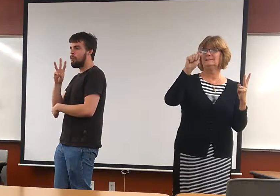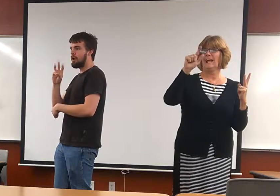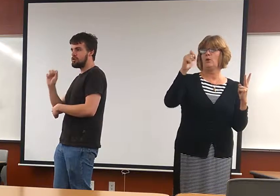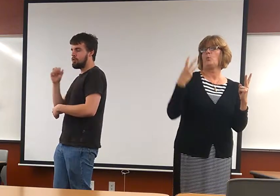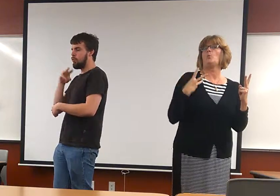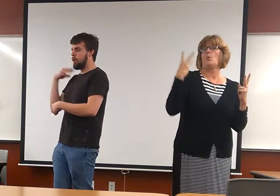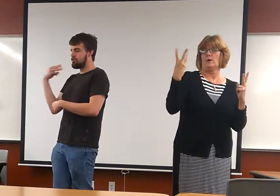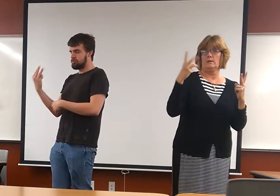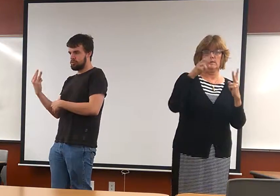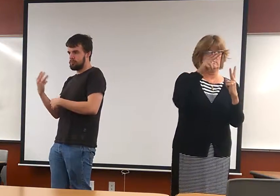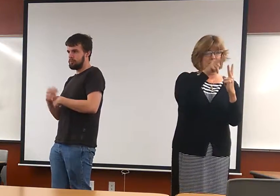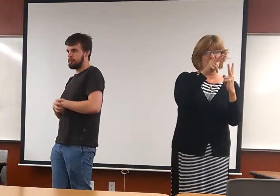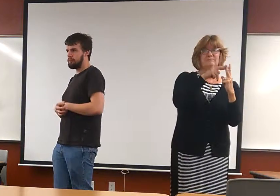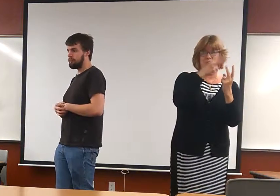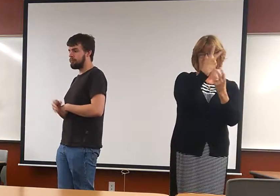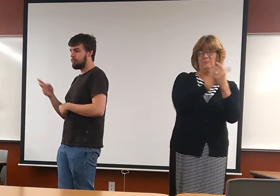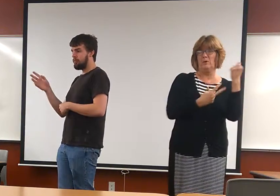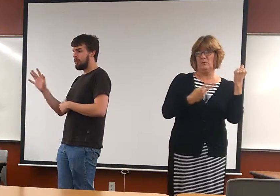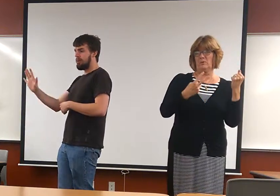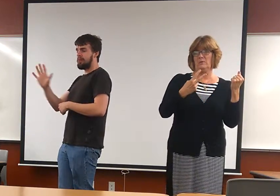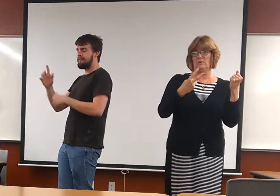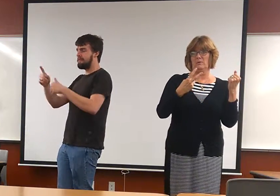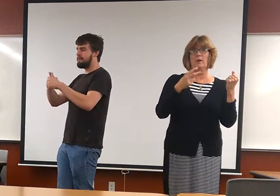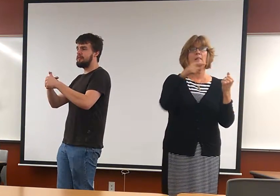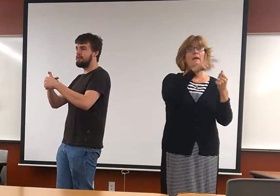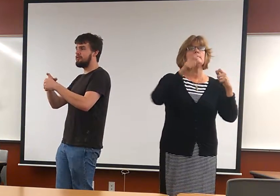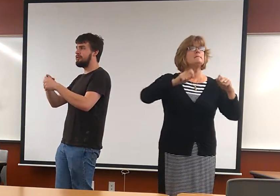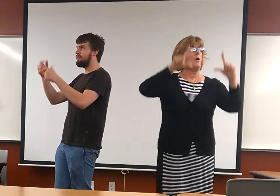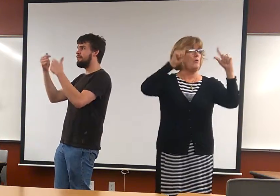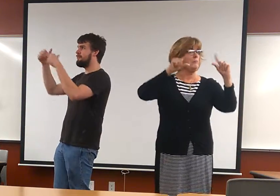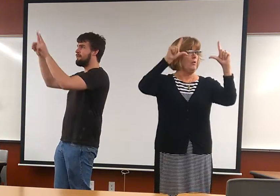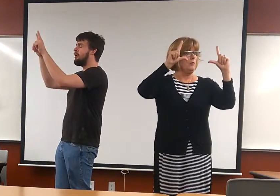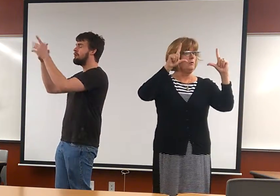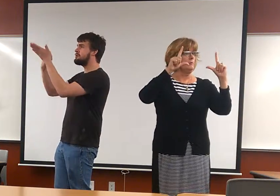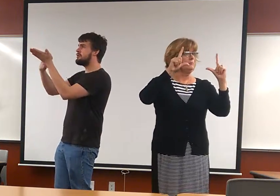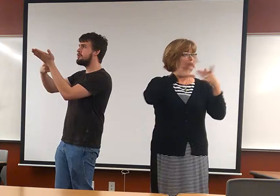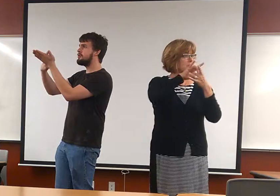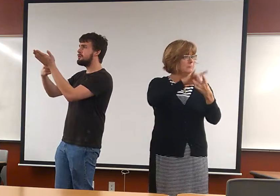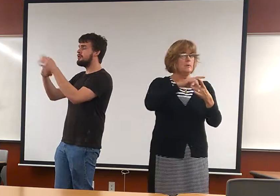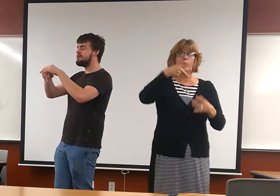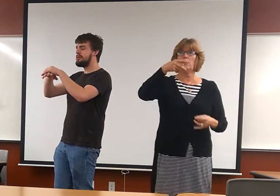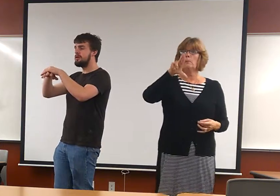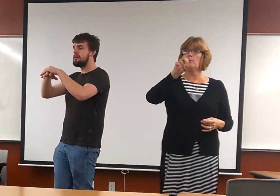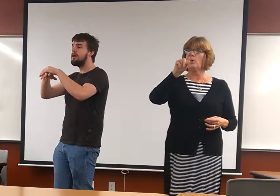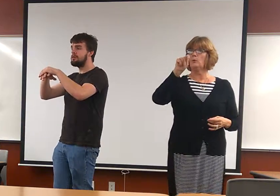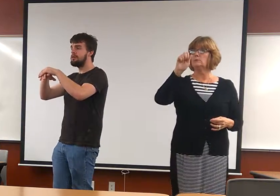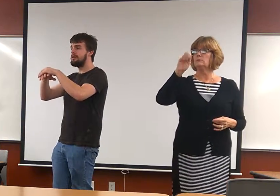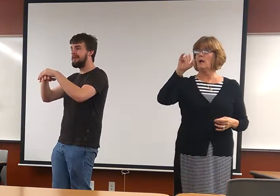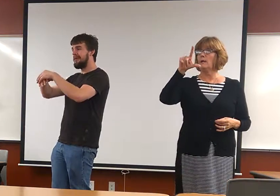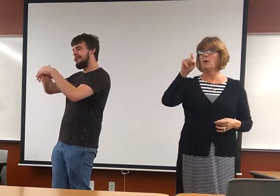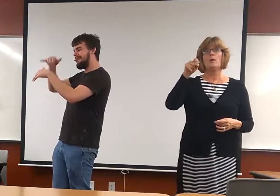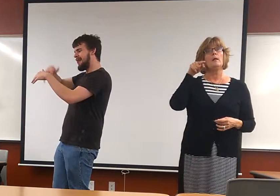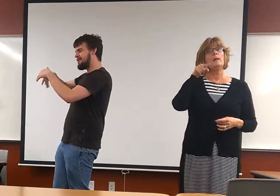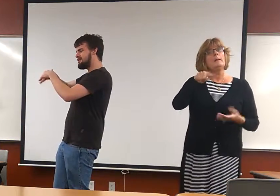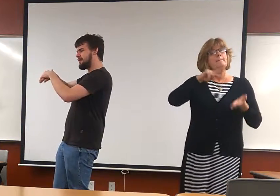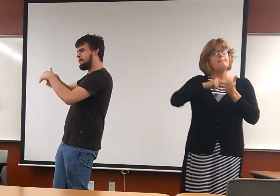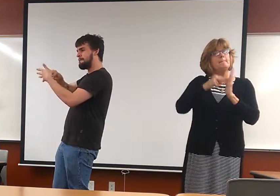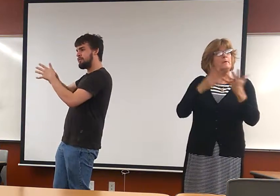and Granada note in their first blog about pro-tactile, it means first and foremost that deafblind